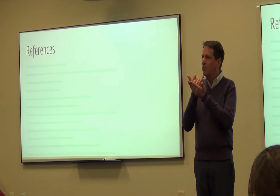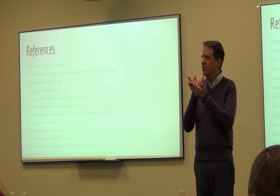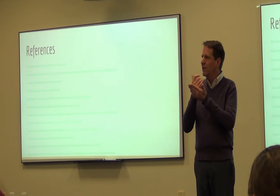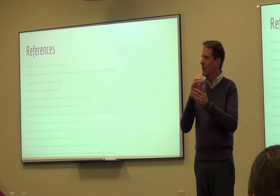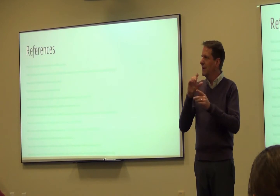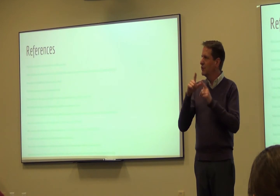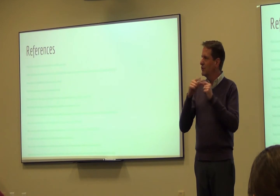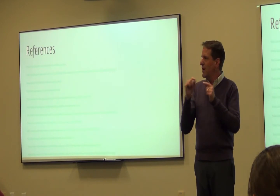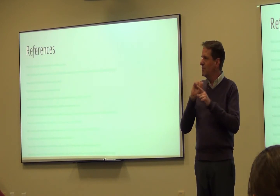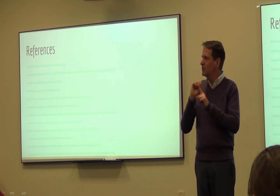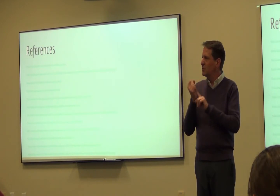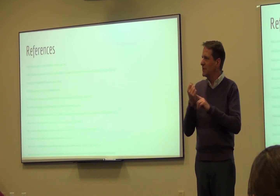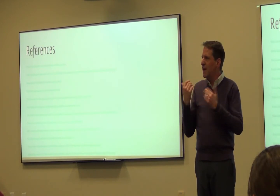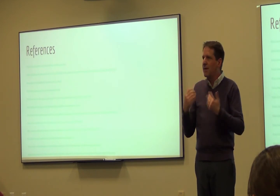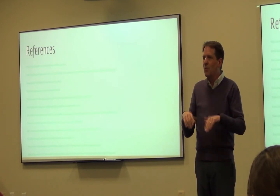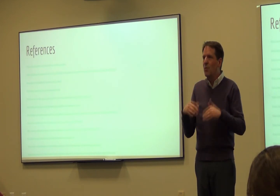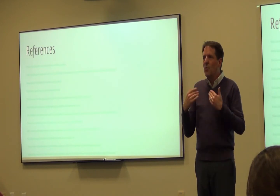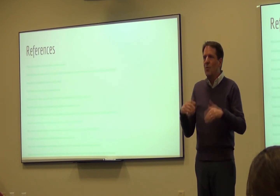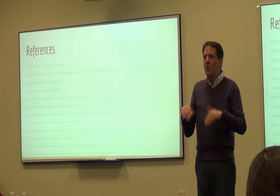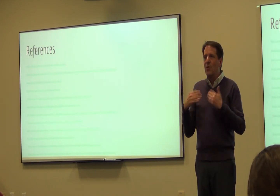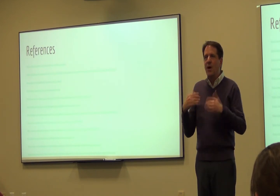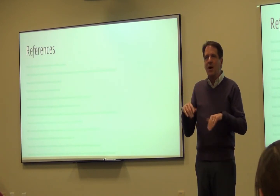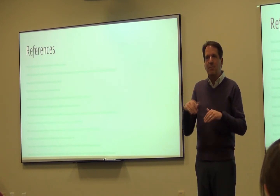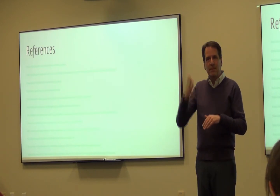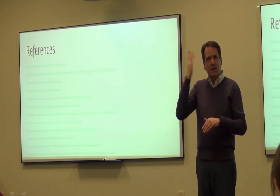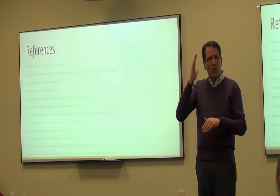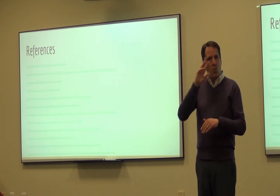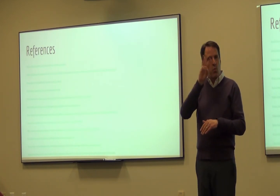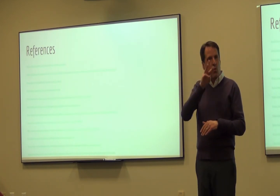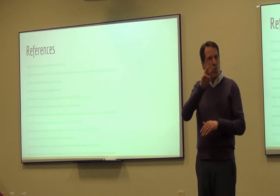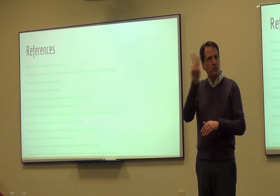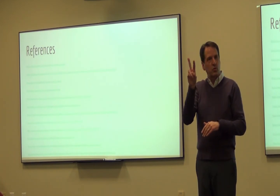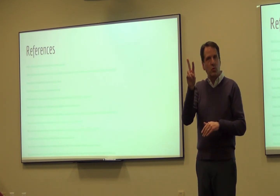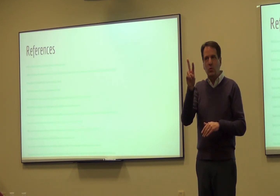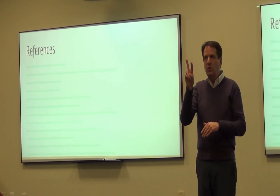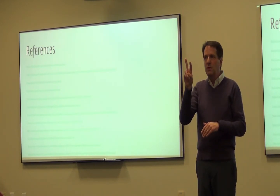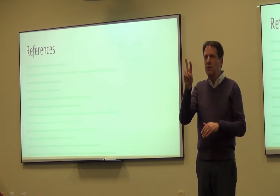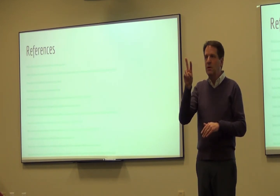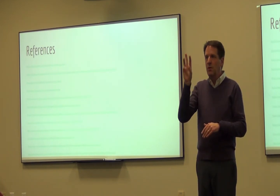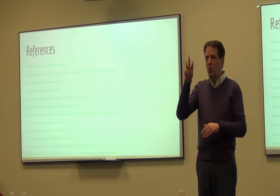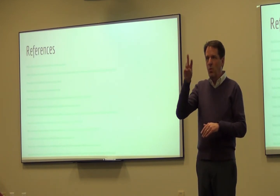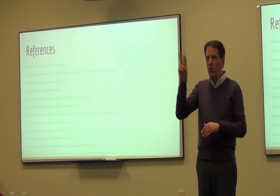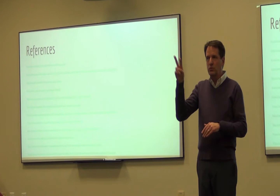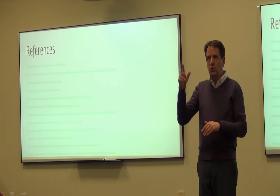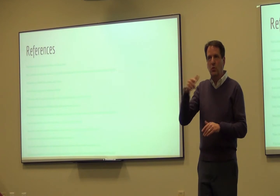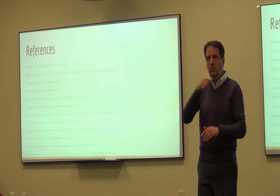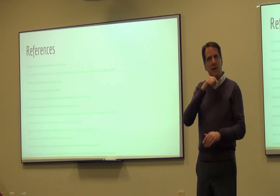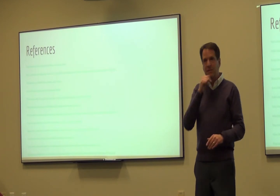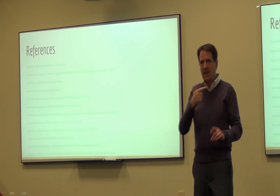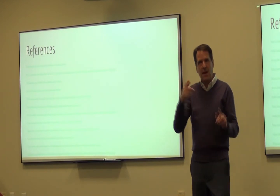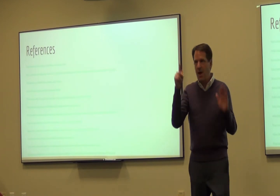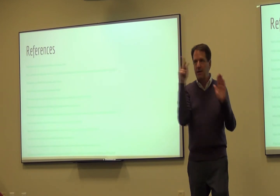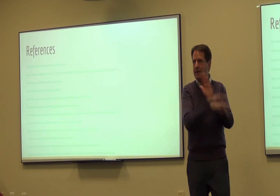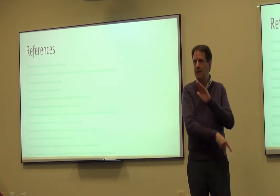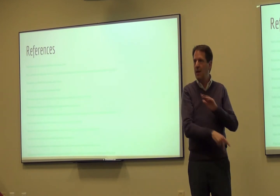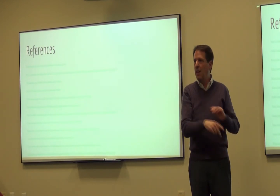And that's the importance of the emperor situation in Japan. Because in World War II at that time,